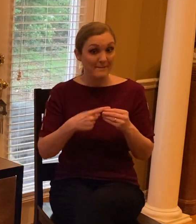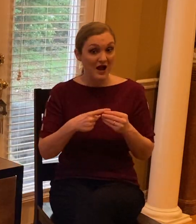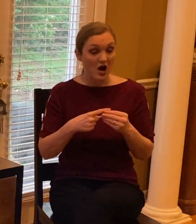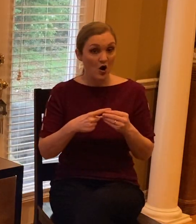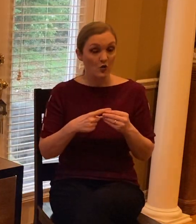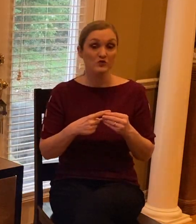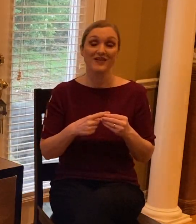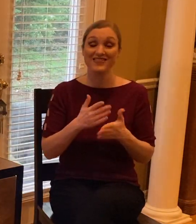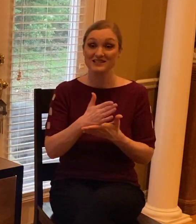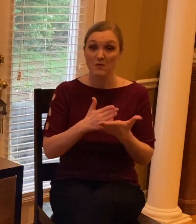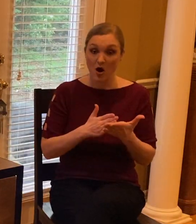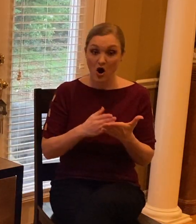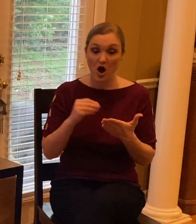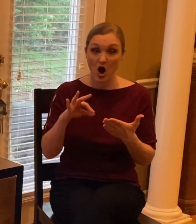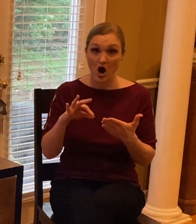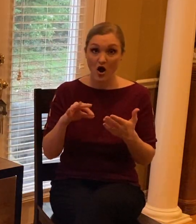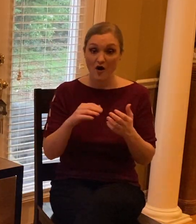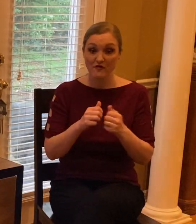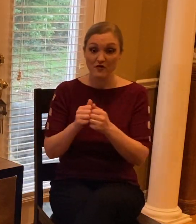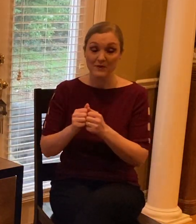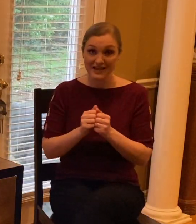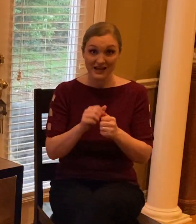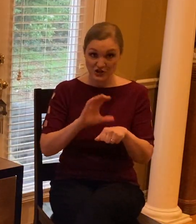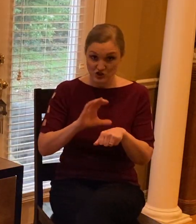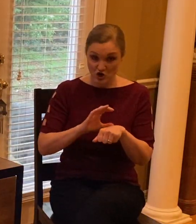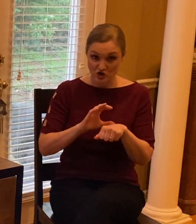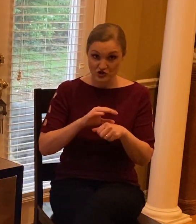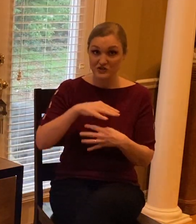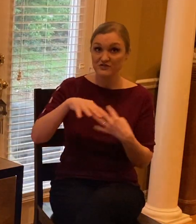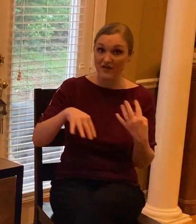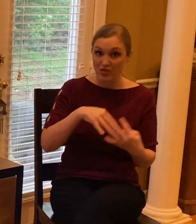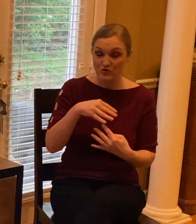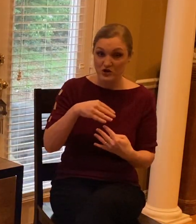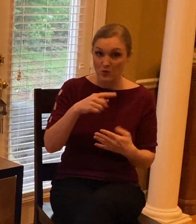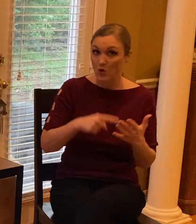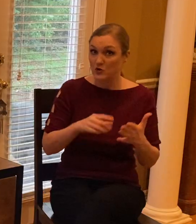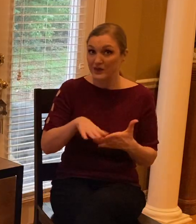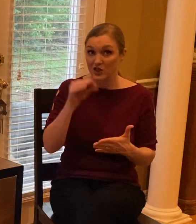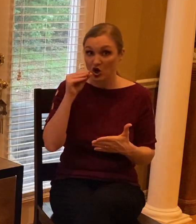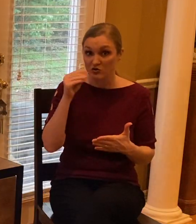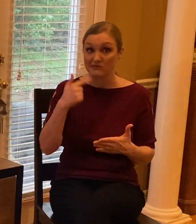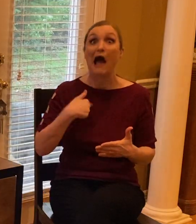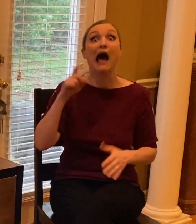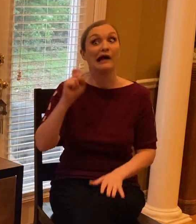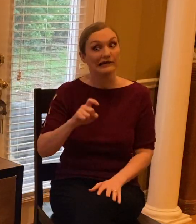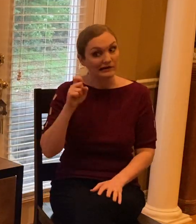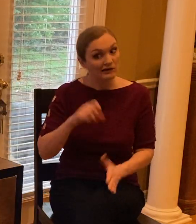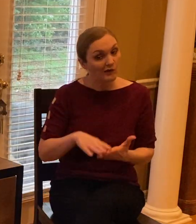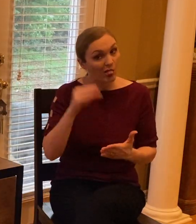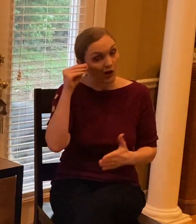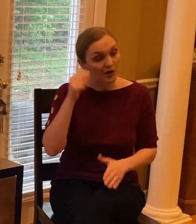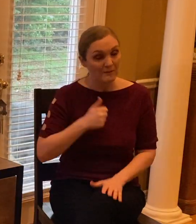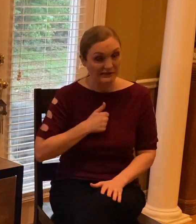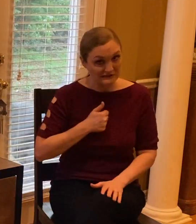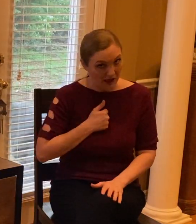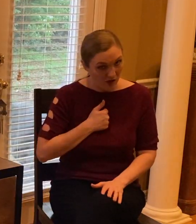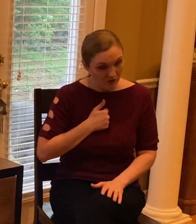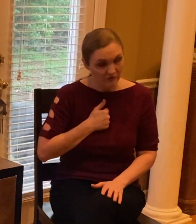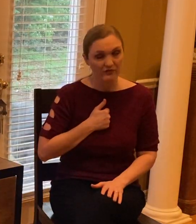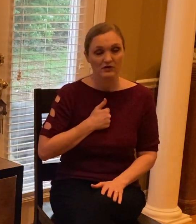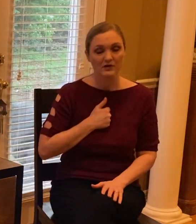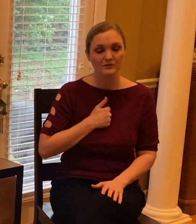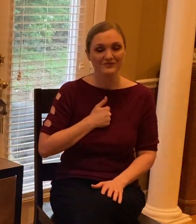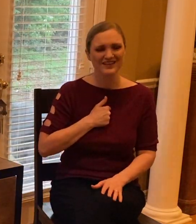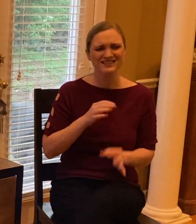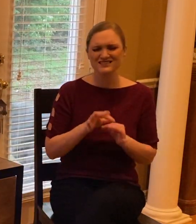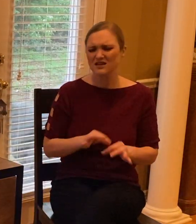simple part of being a church, of being a child of God? Well, the lesson that I need to take to heart is that